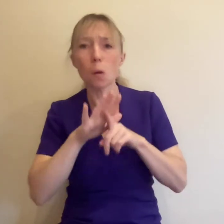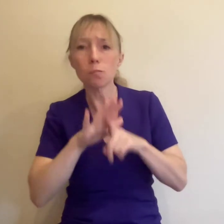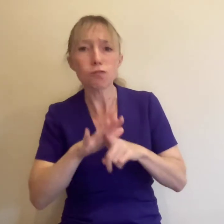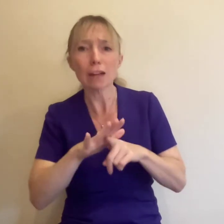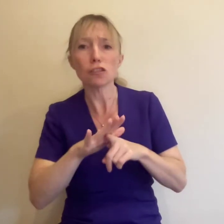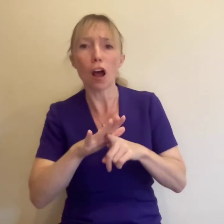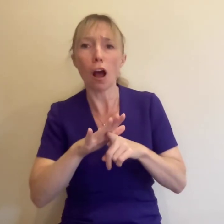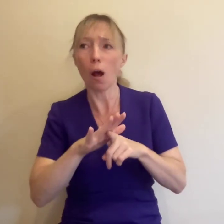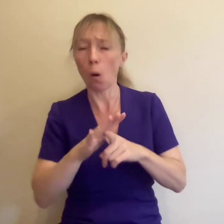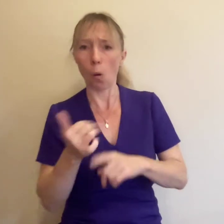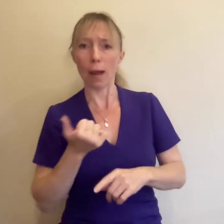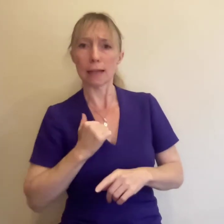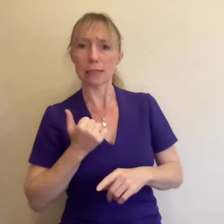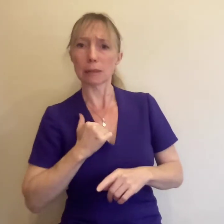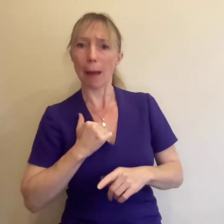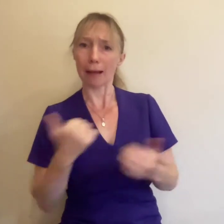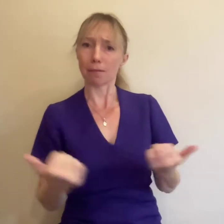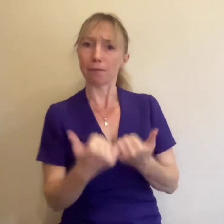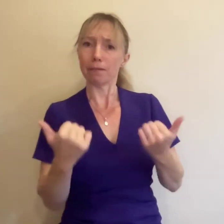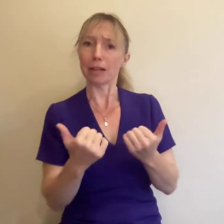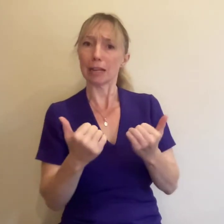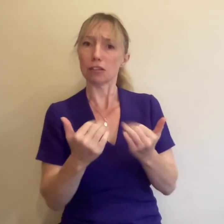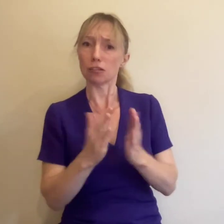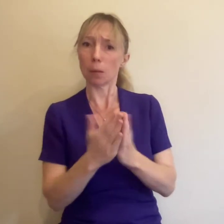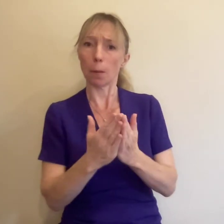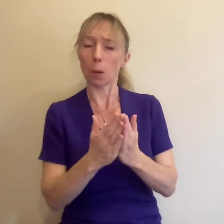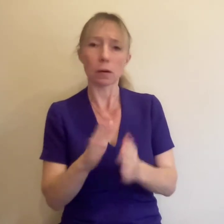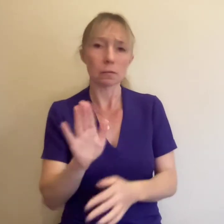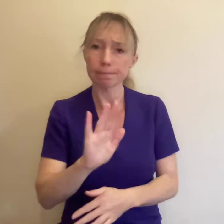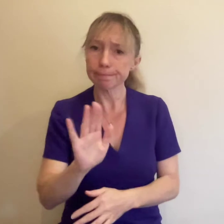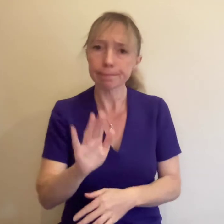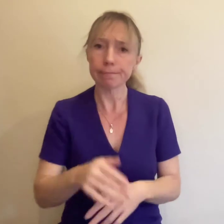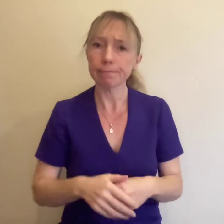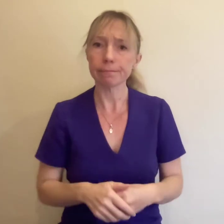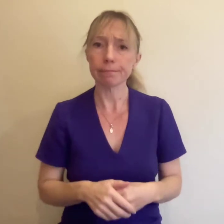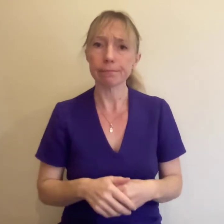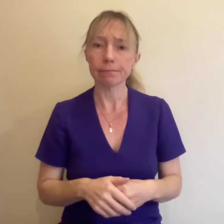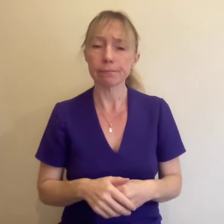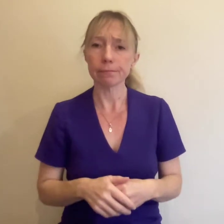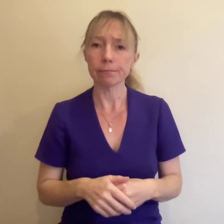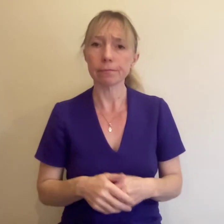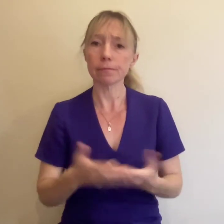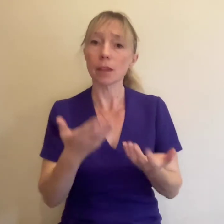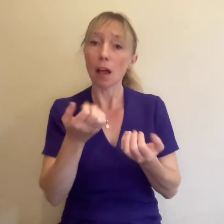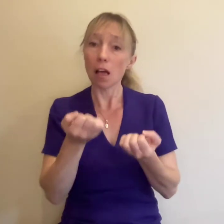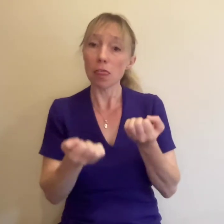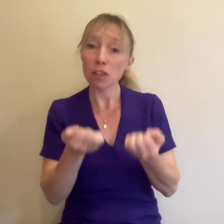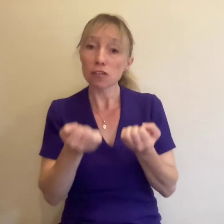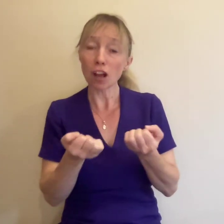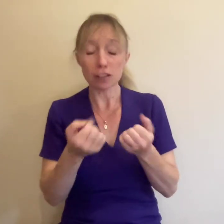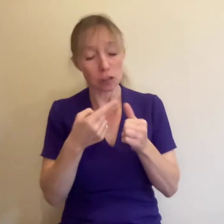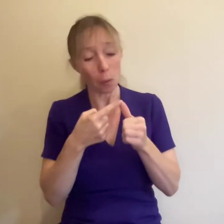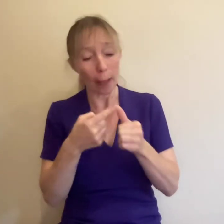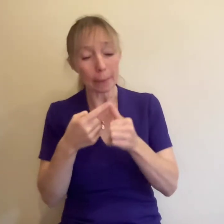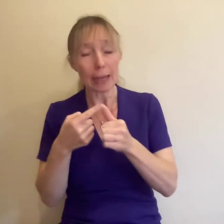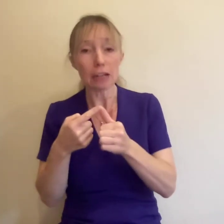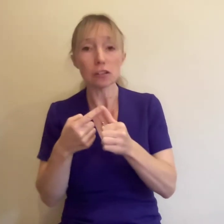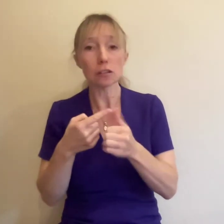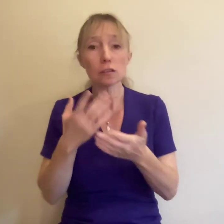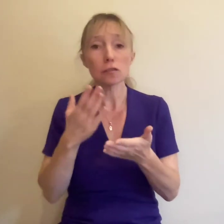a defined output, i.e. finishing a book. The judges will be looking for applications from writers who have a